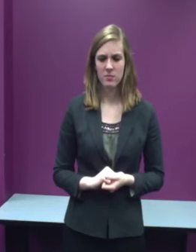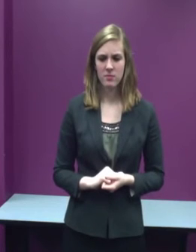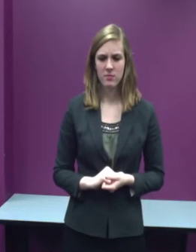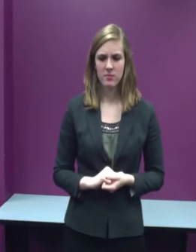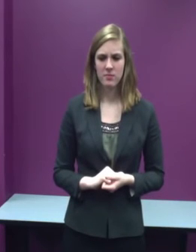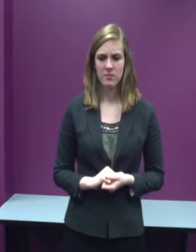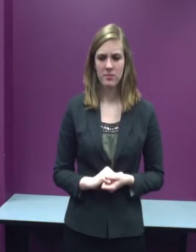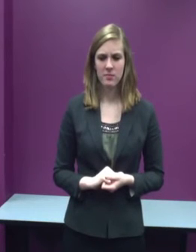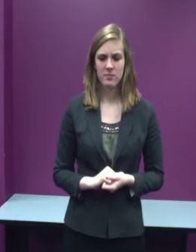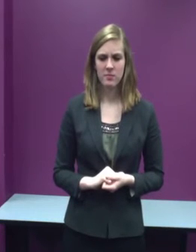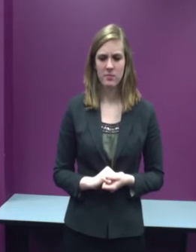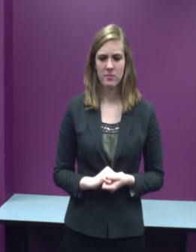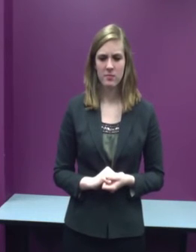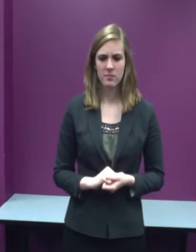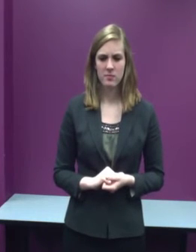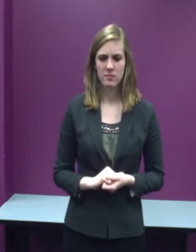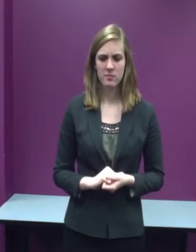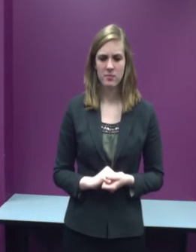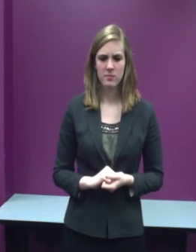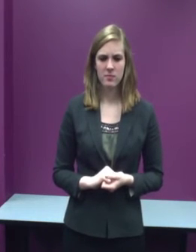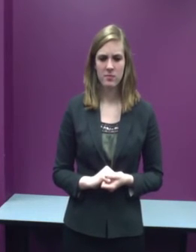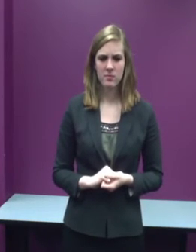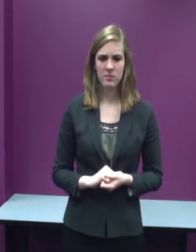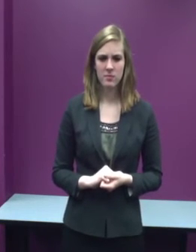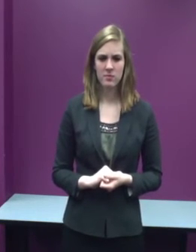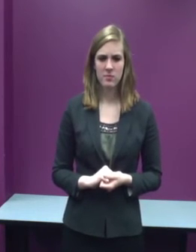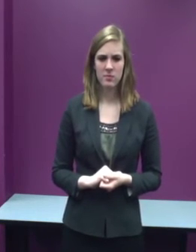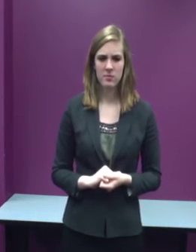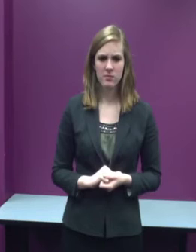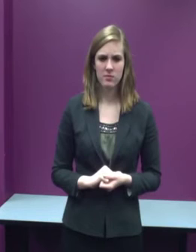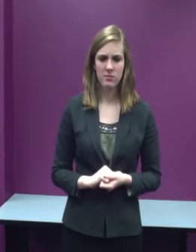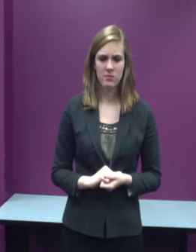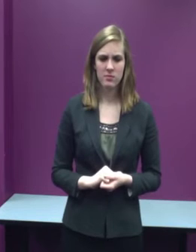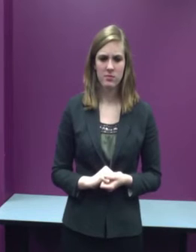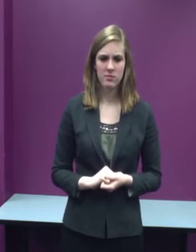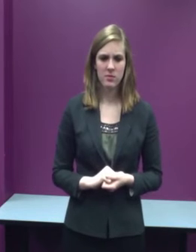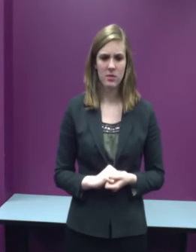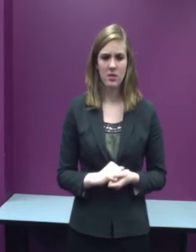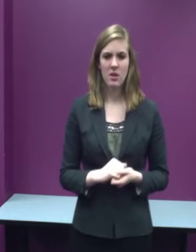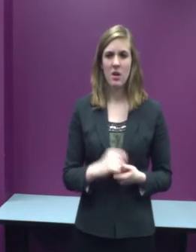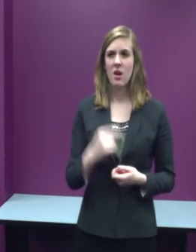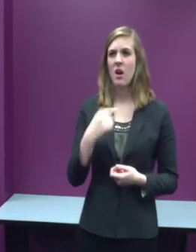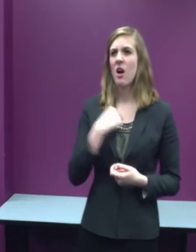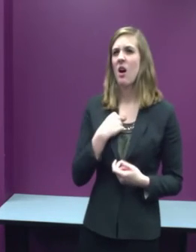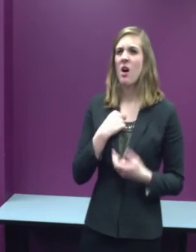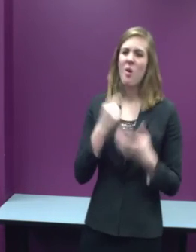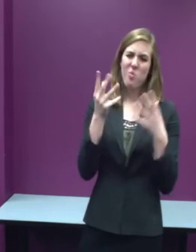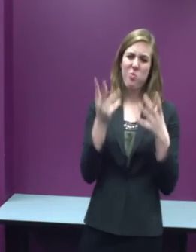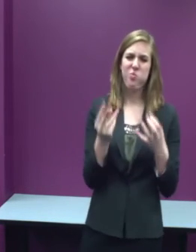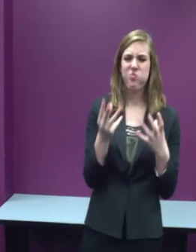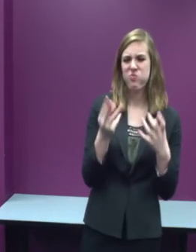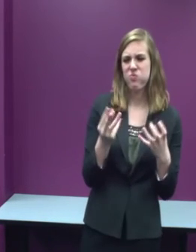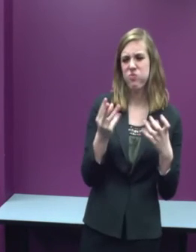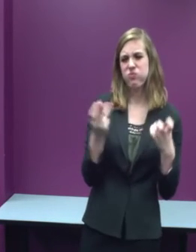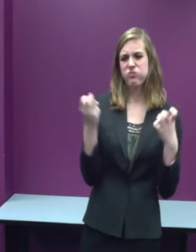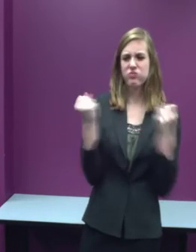I have been wet and as cold in every part as I ever was in my life. Indeed, I was at one time fearful my